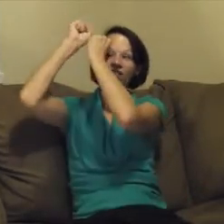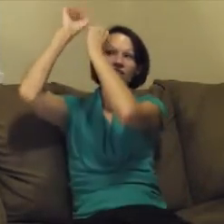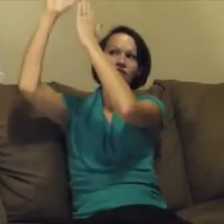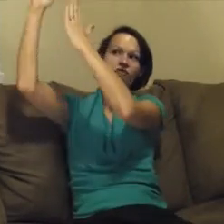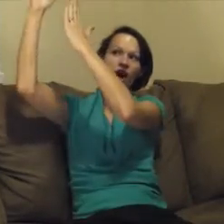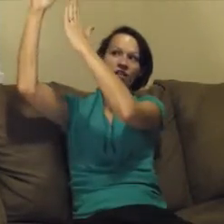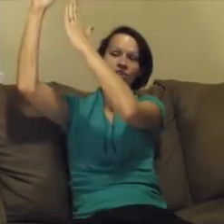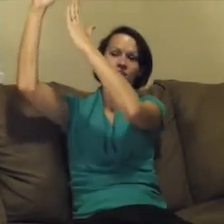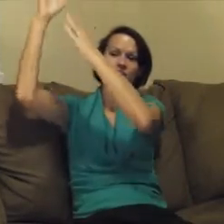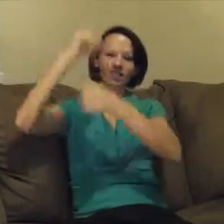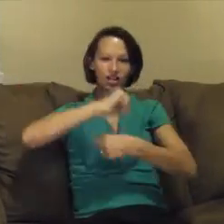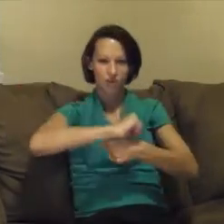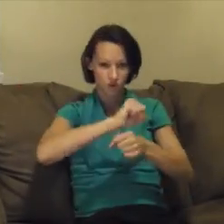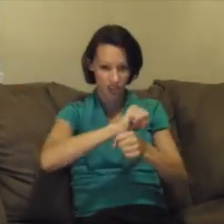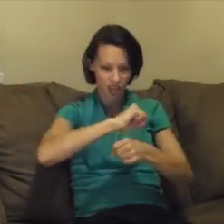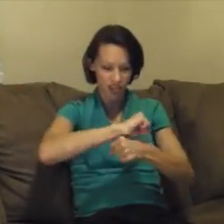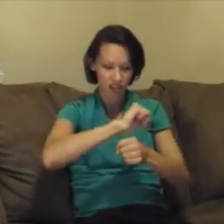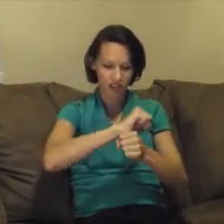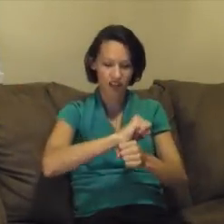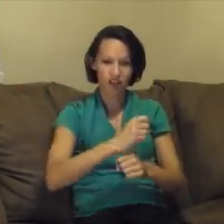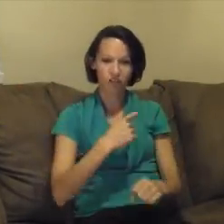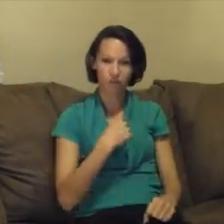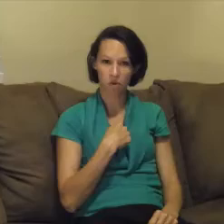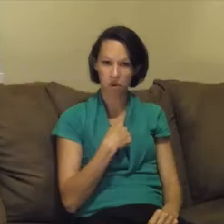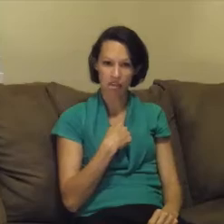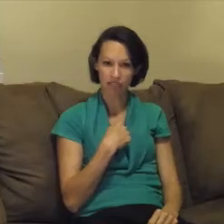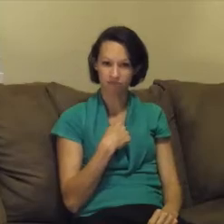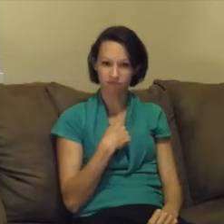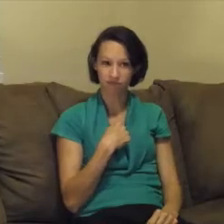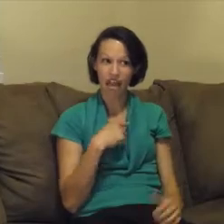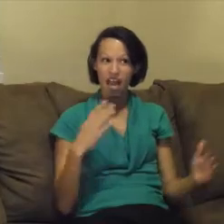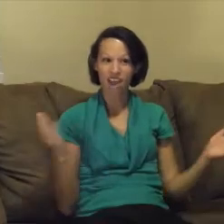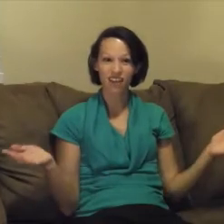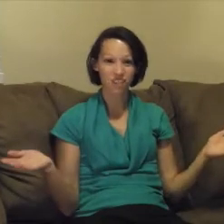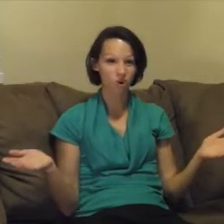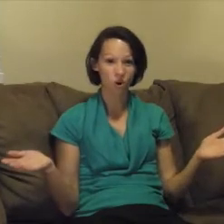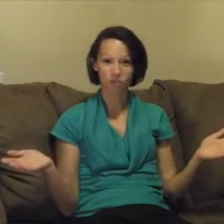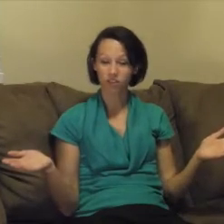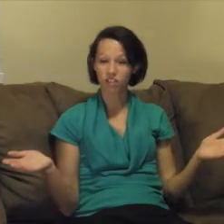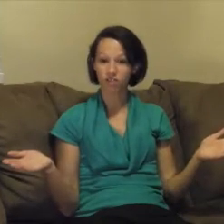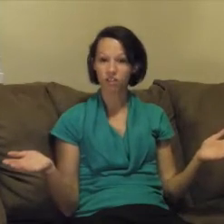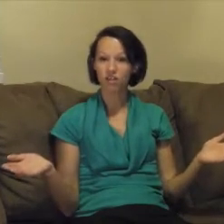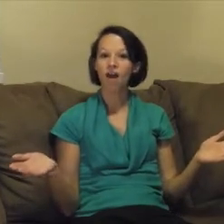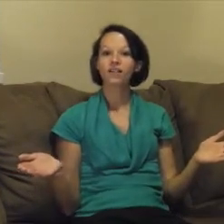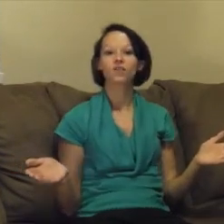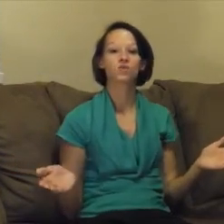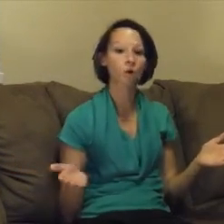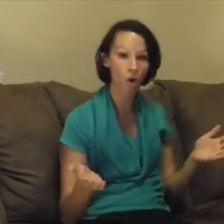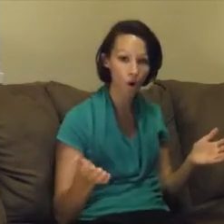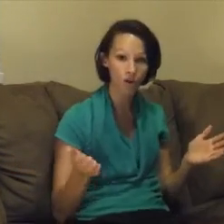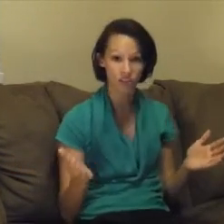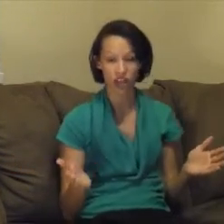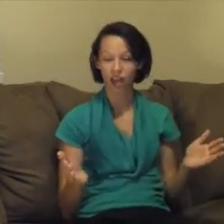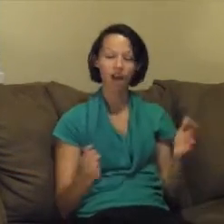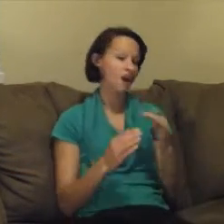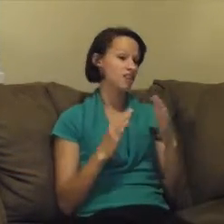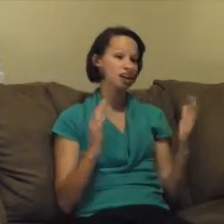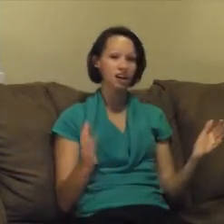Heavenly Father created for me. And that's the whole first verse. Let's do the whole thing. And like I